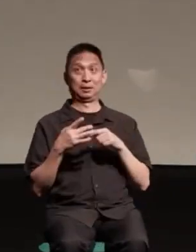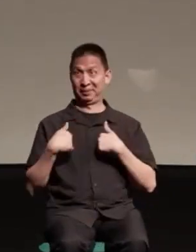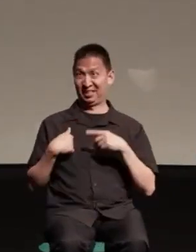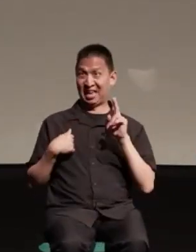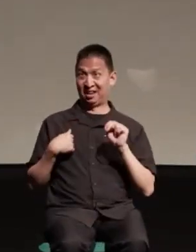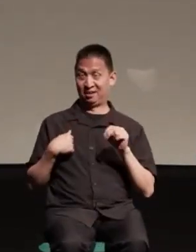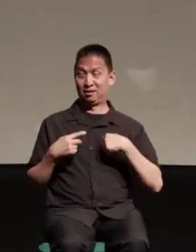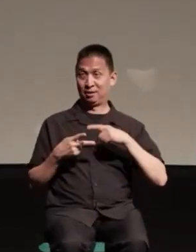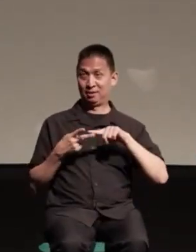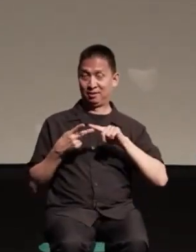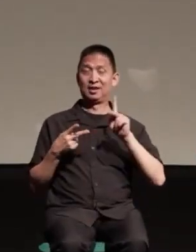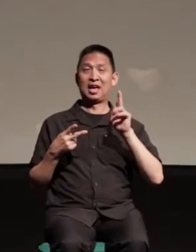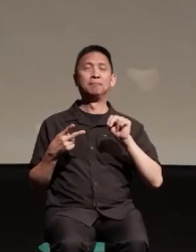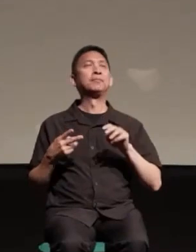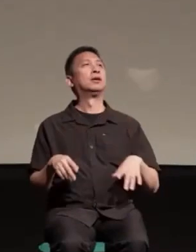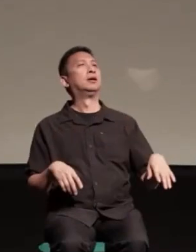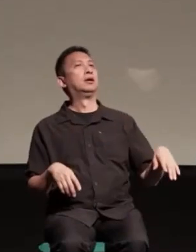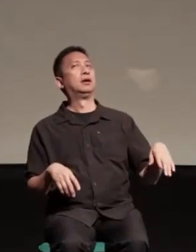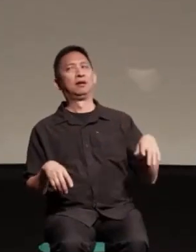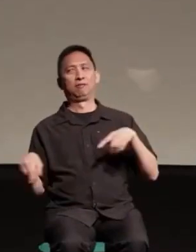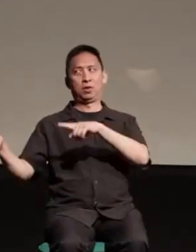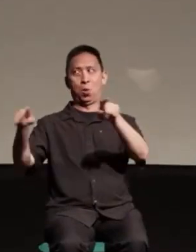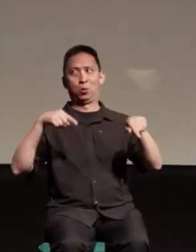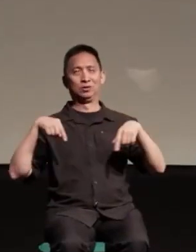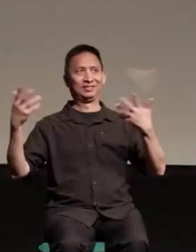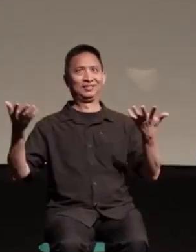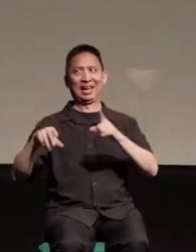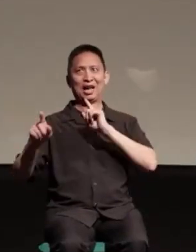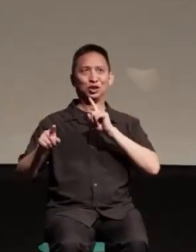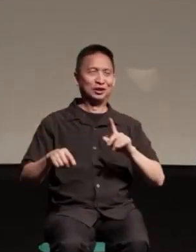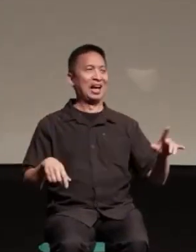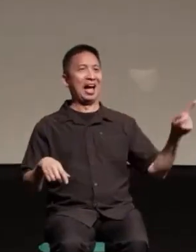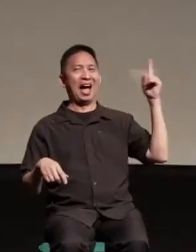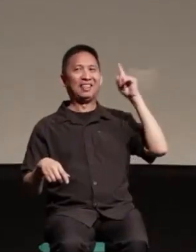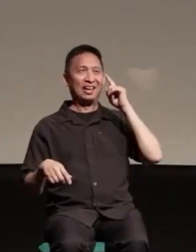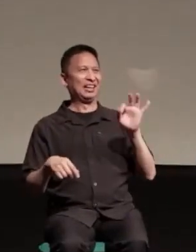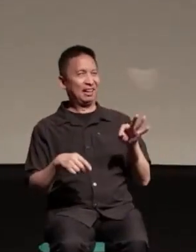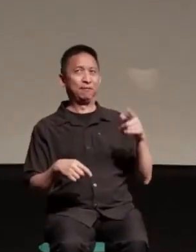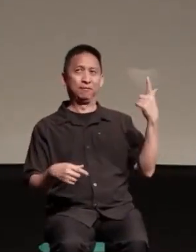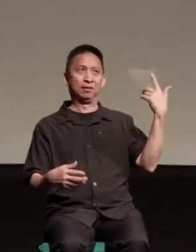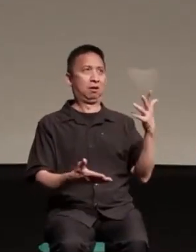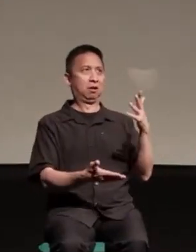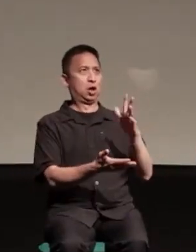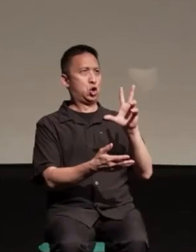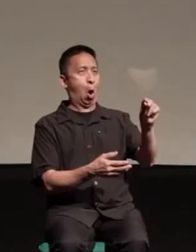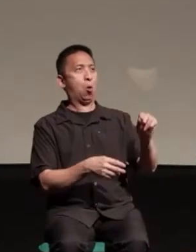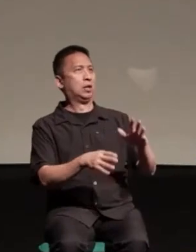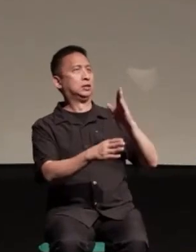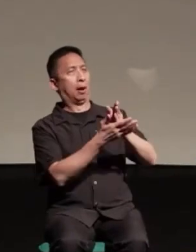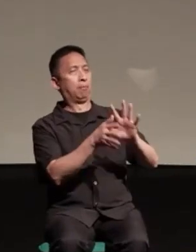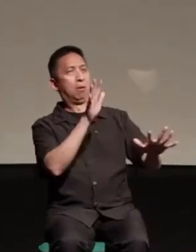I think for every question or every answer that's meant to stop the conversation or reason that's given, there's an